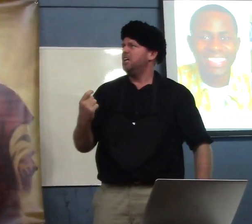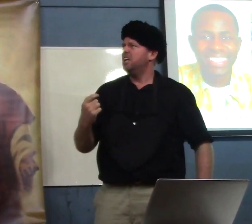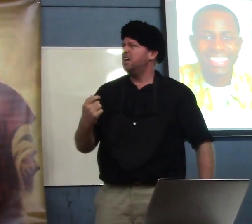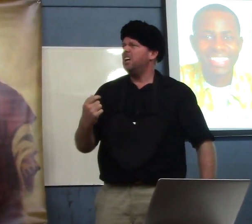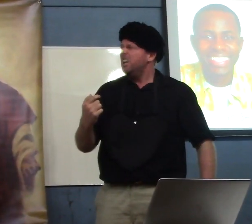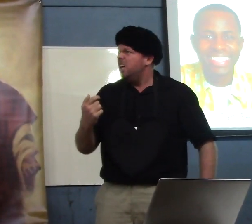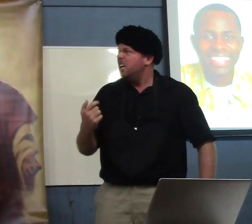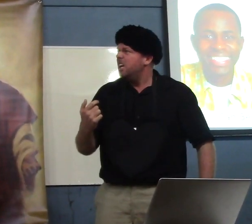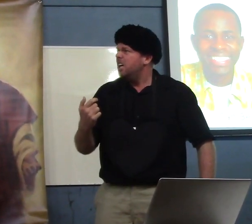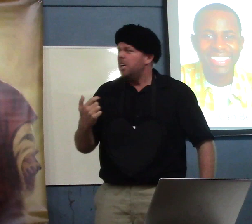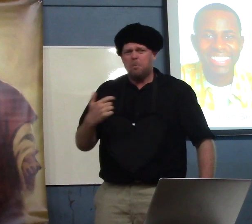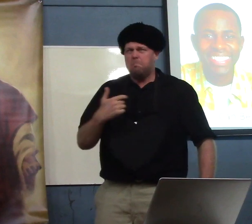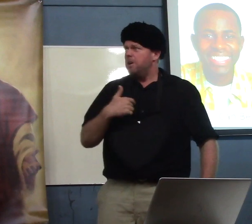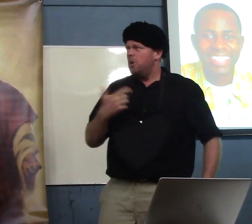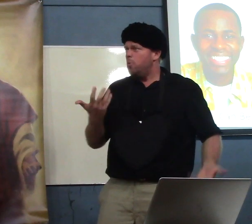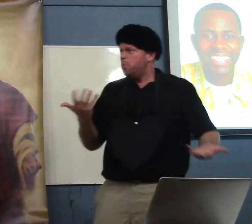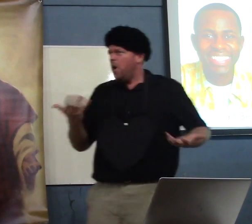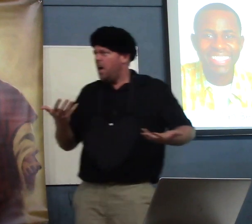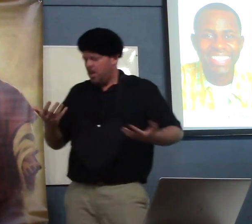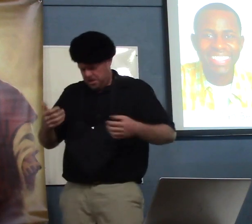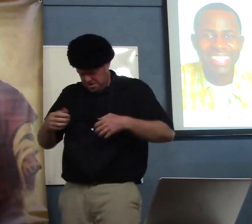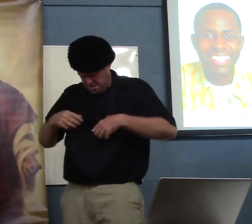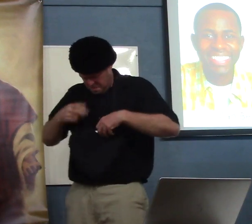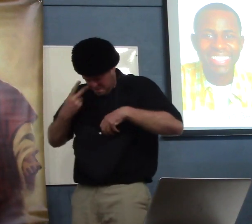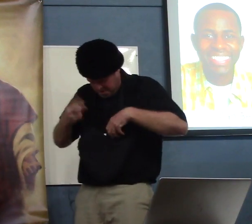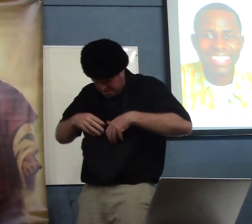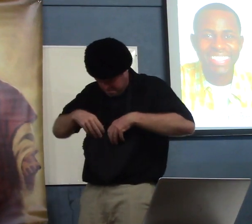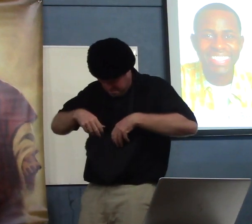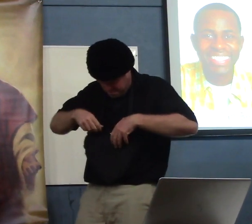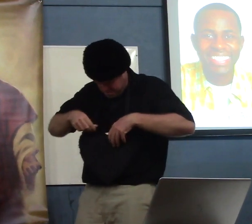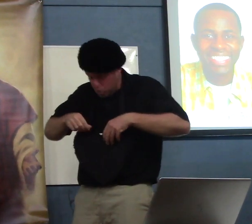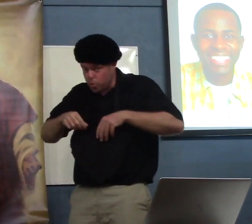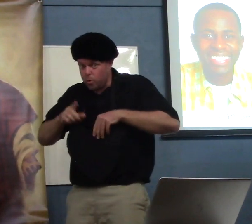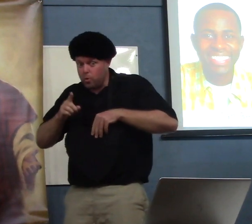Another Christian comes up to talk to me and warns me. Oh, what's wrong? Look.